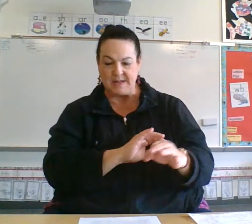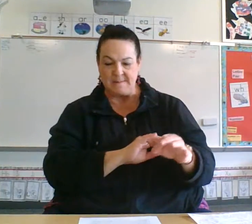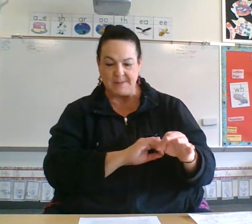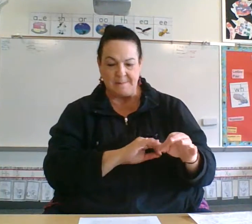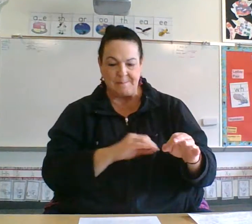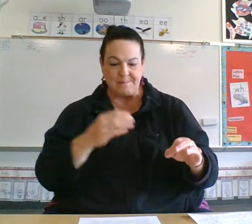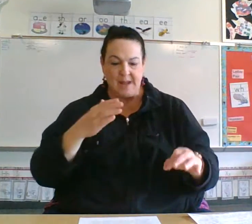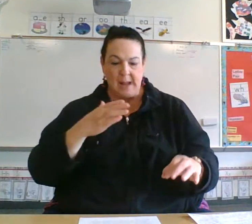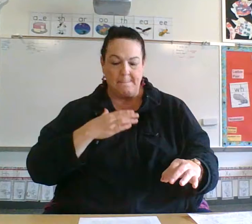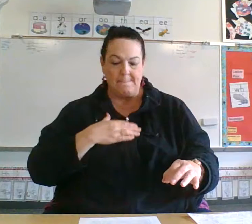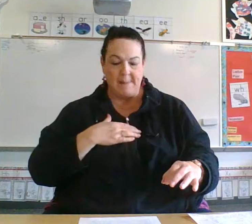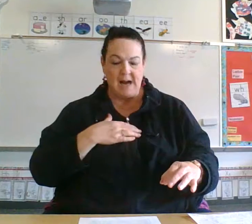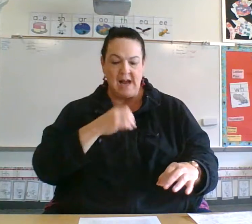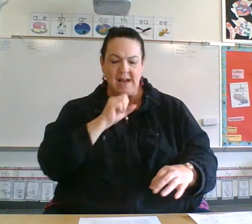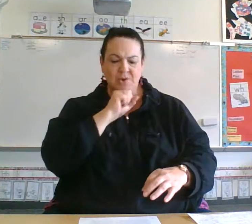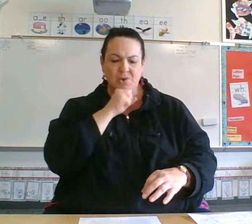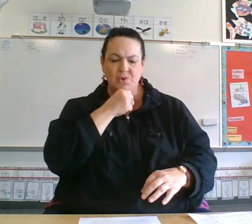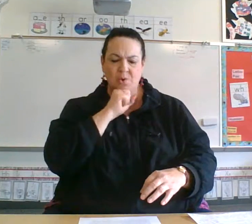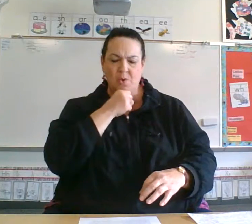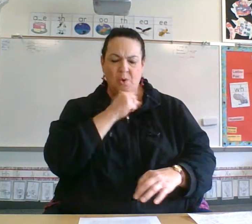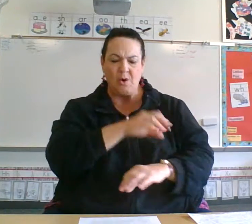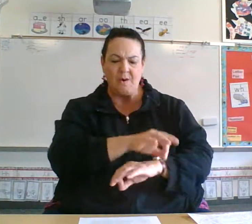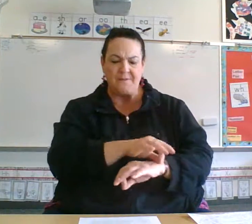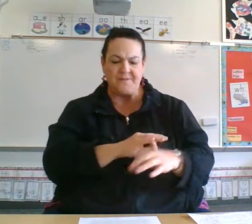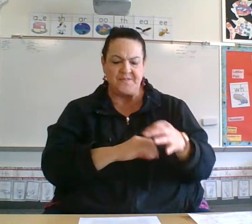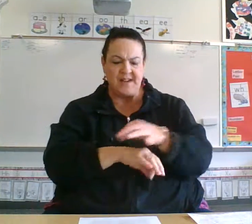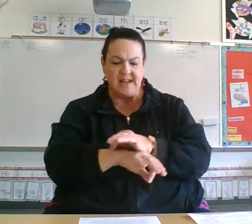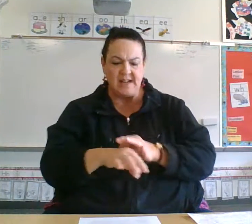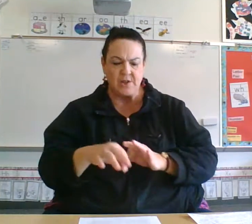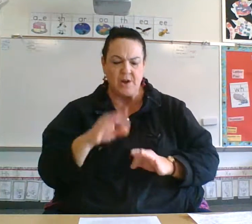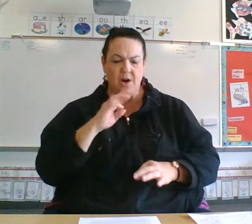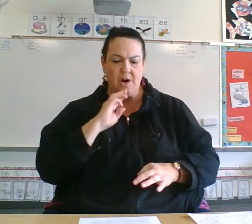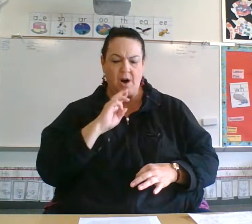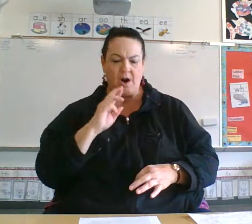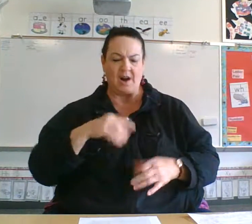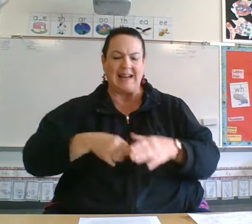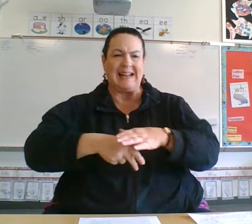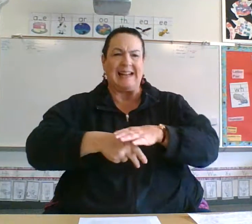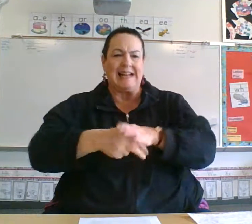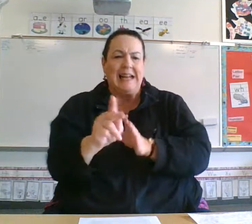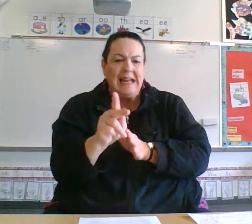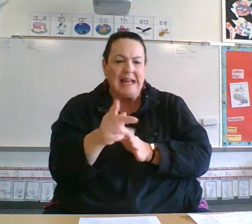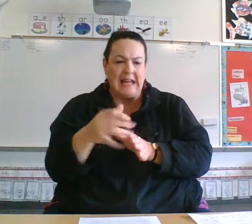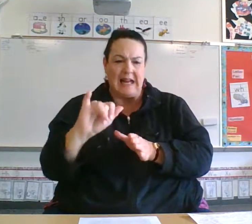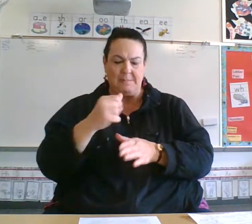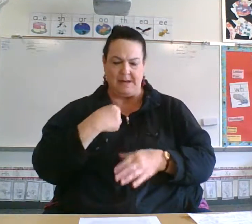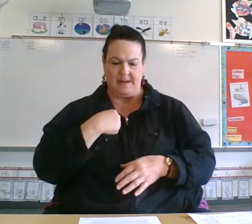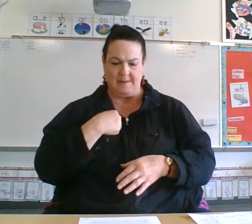times. My sore feet are killing me.